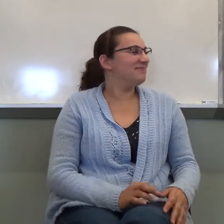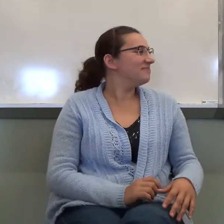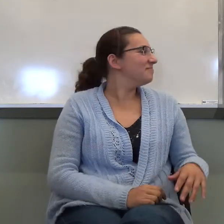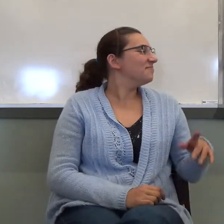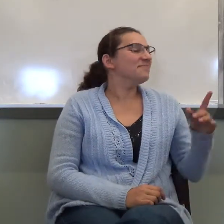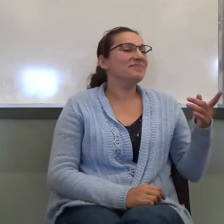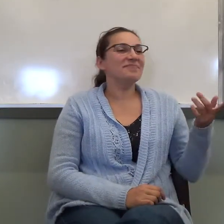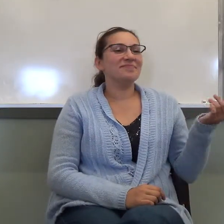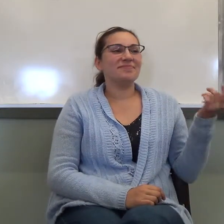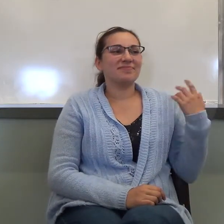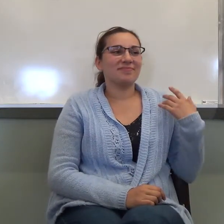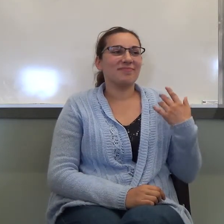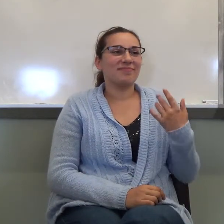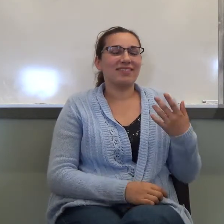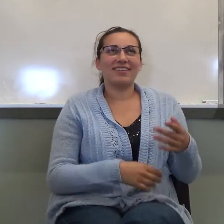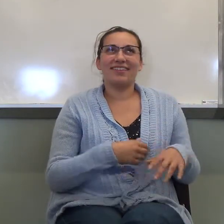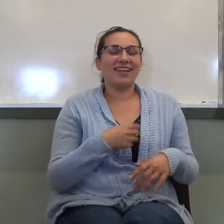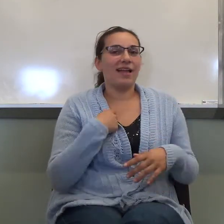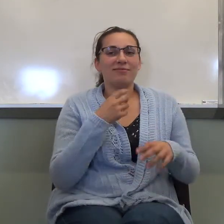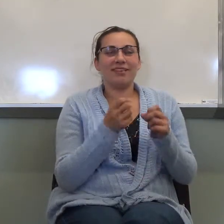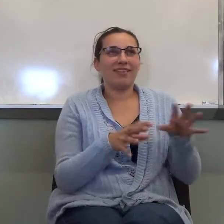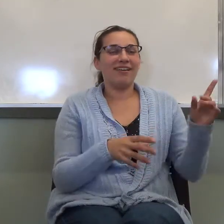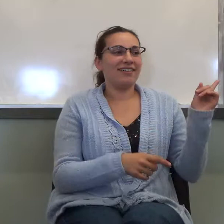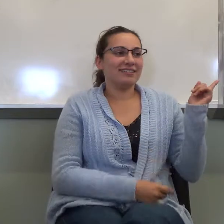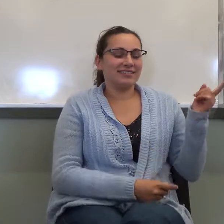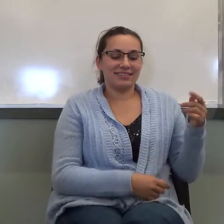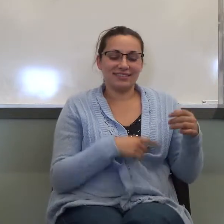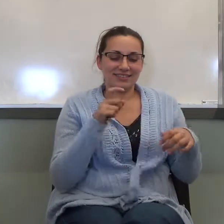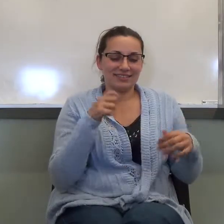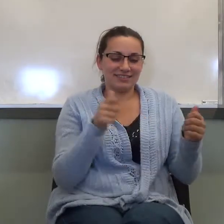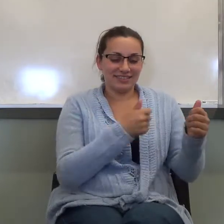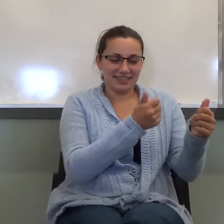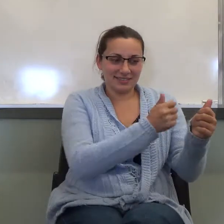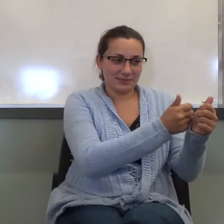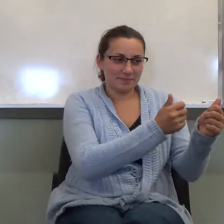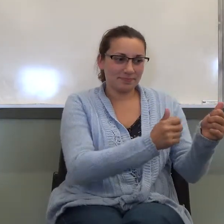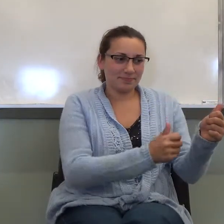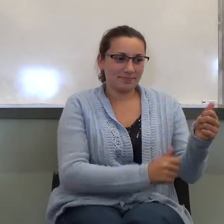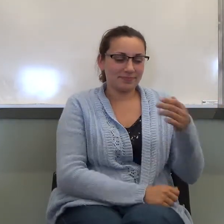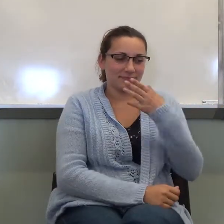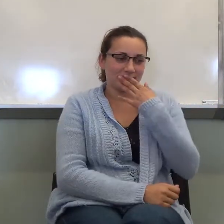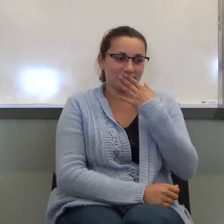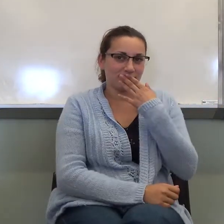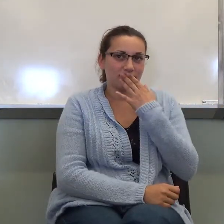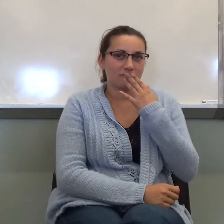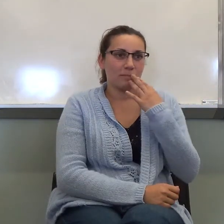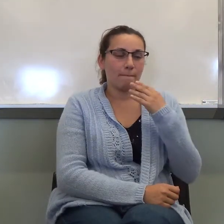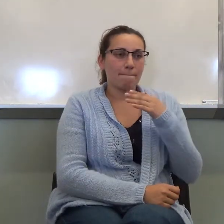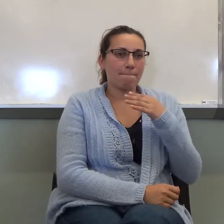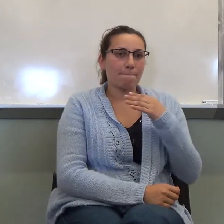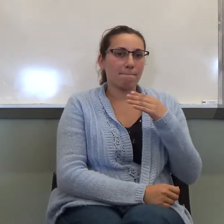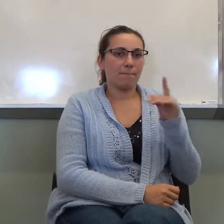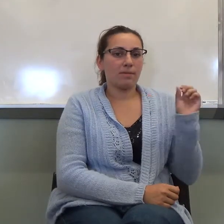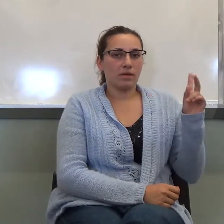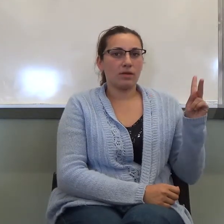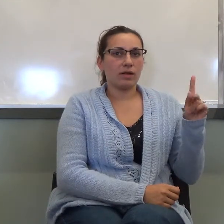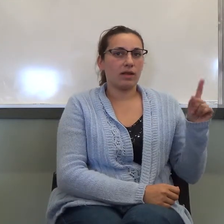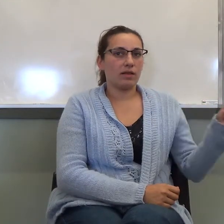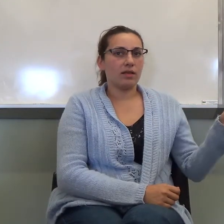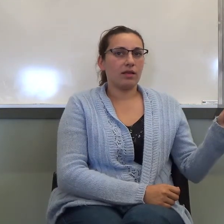have to attach the sign of the one with the larger absolute value, that is the 4/6. So therefore, it is a positive 1/2.